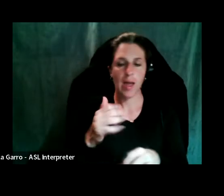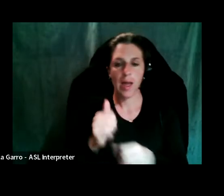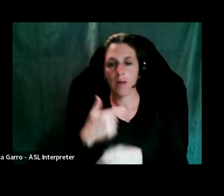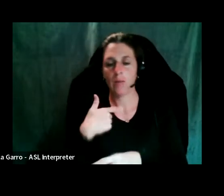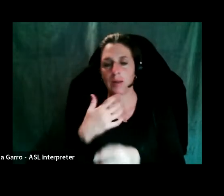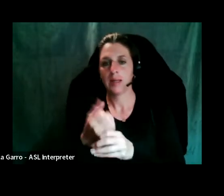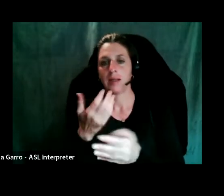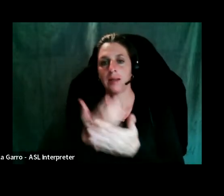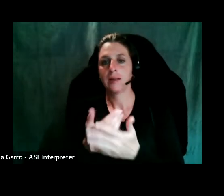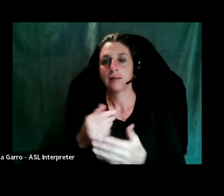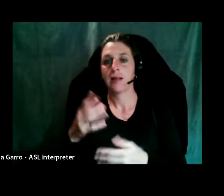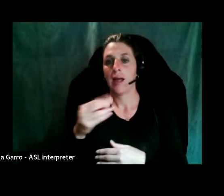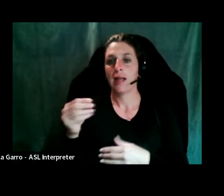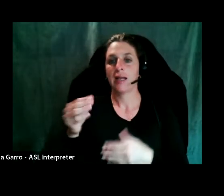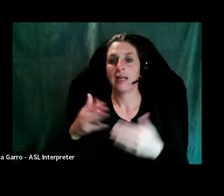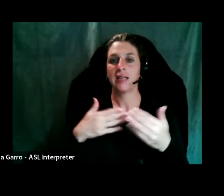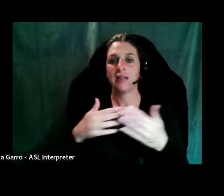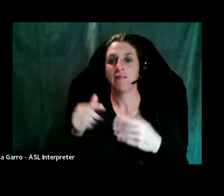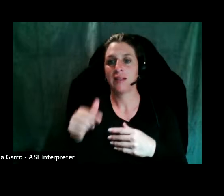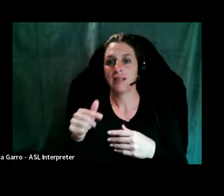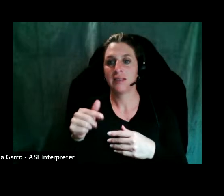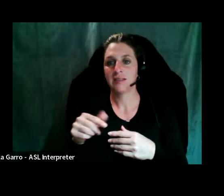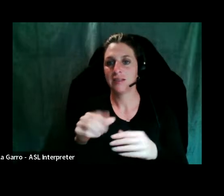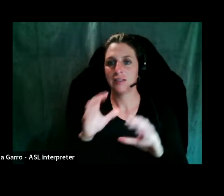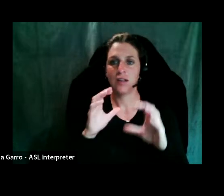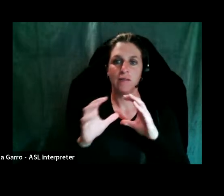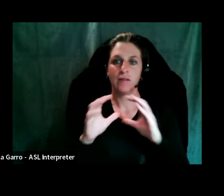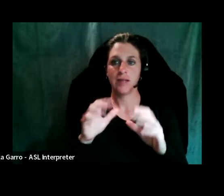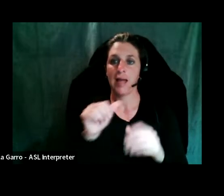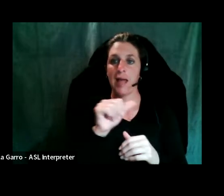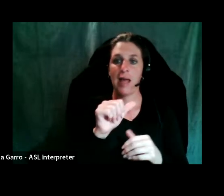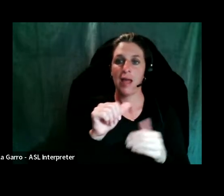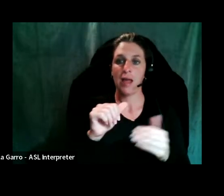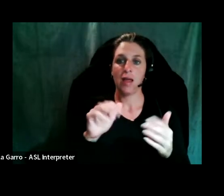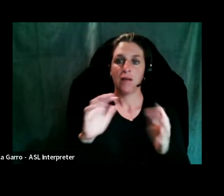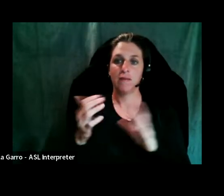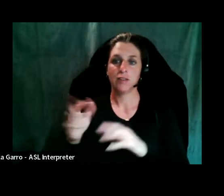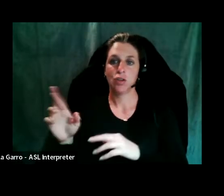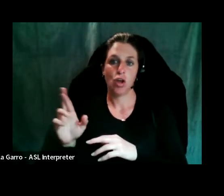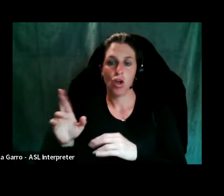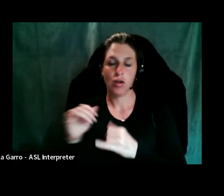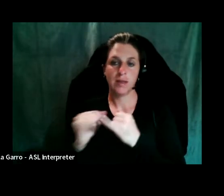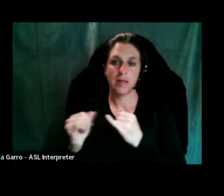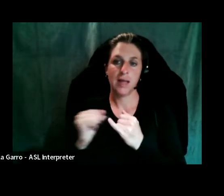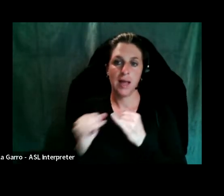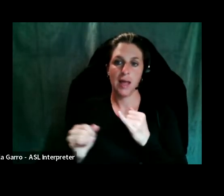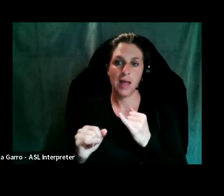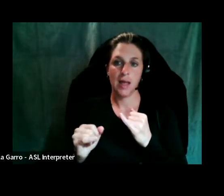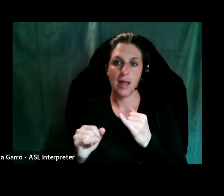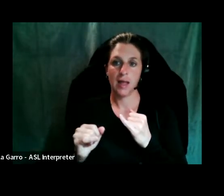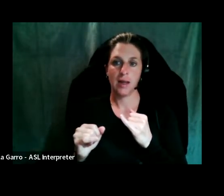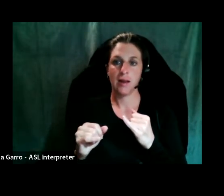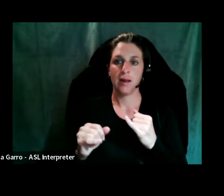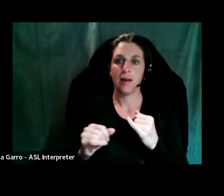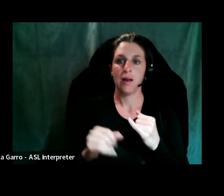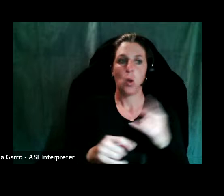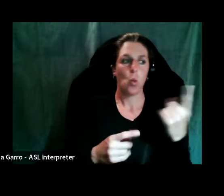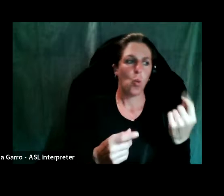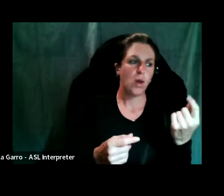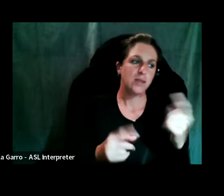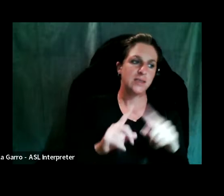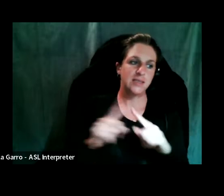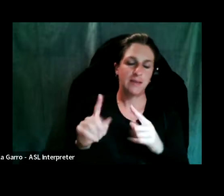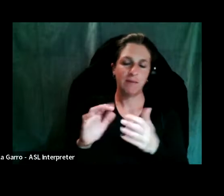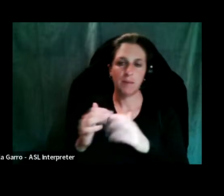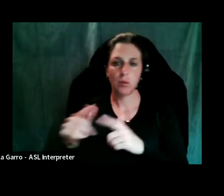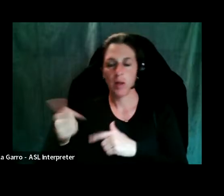there's even this inane conversation about A versus R at the end, and what do we deal with? And one's different than the other, and what does that mean?